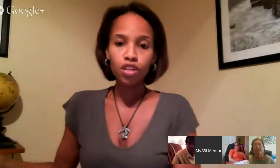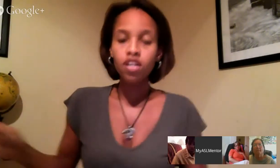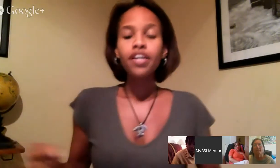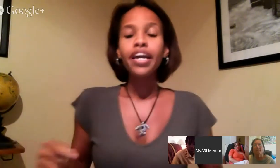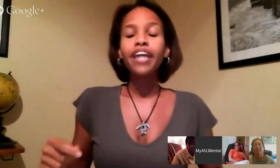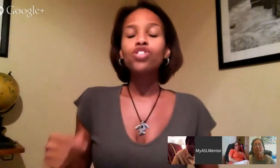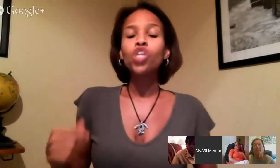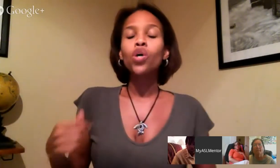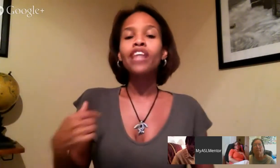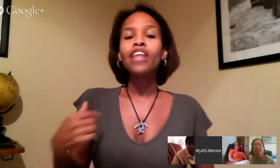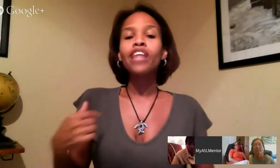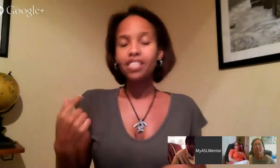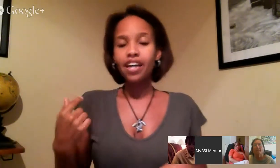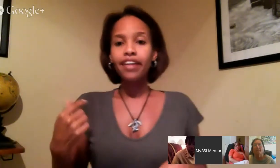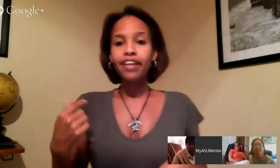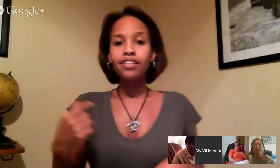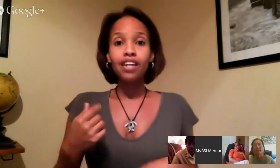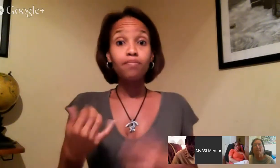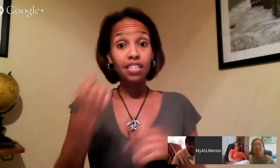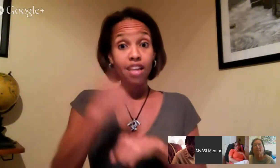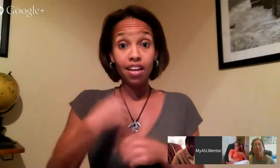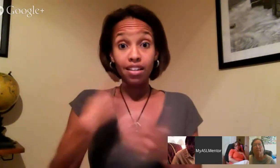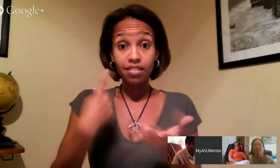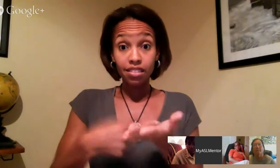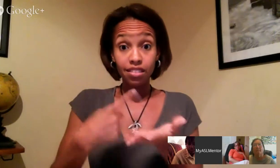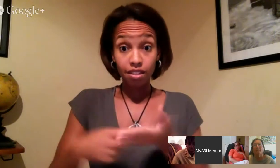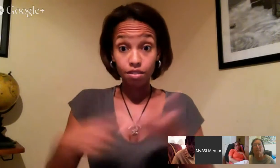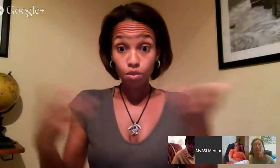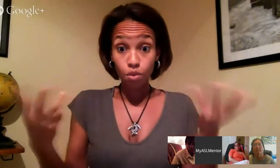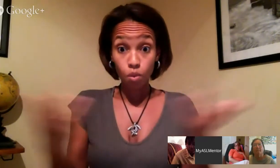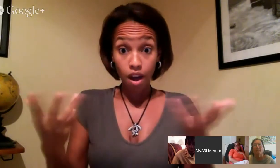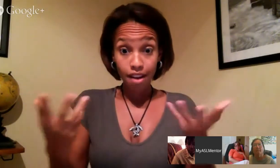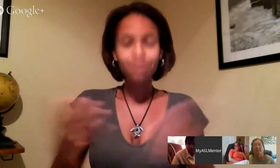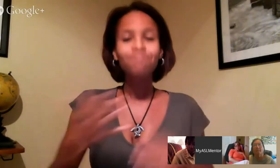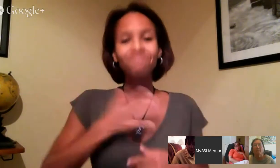Florida, and so that would be signed.